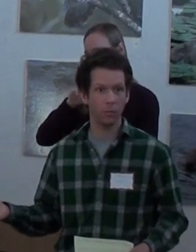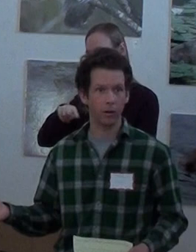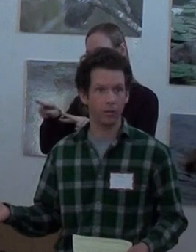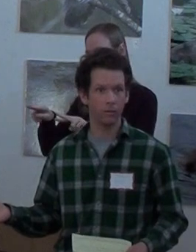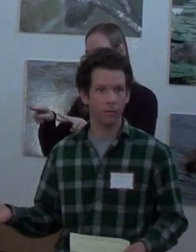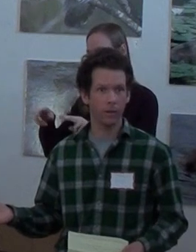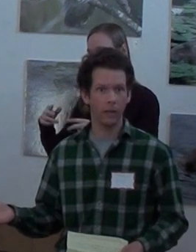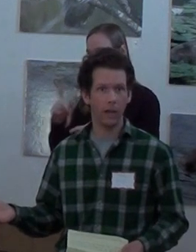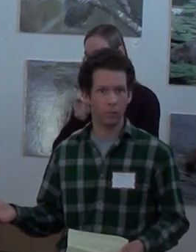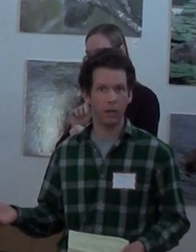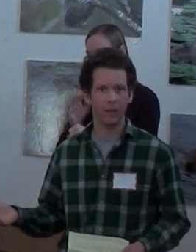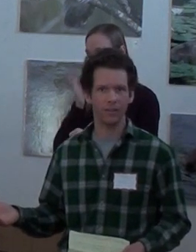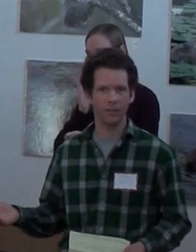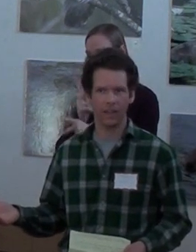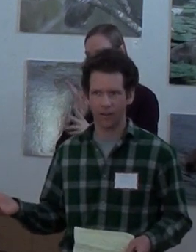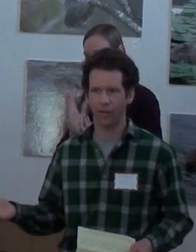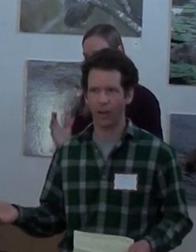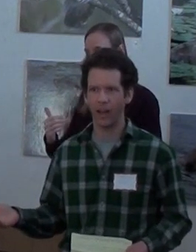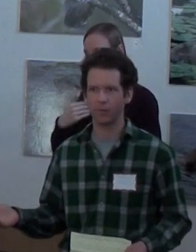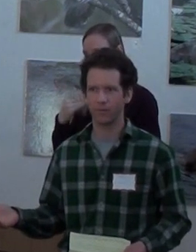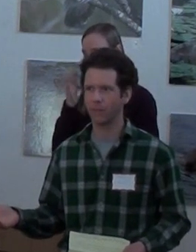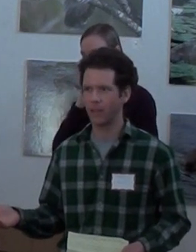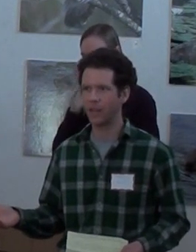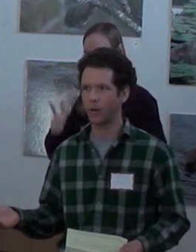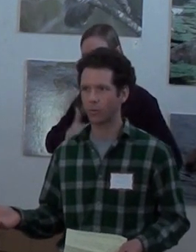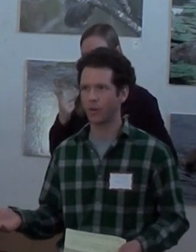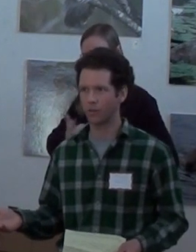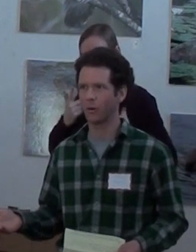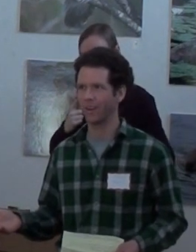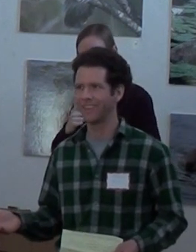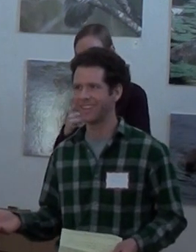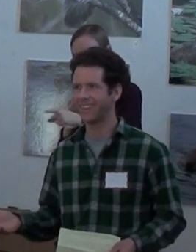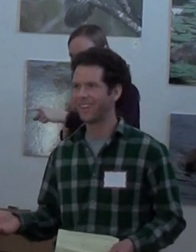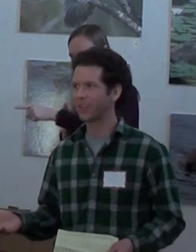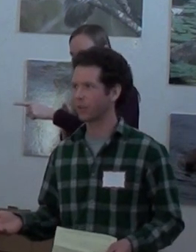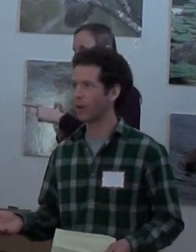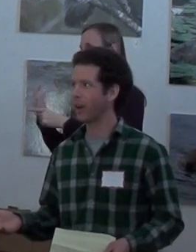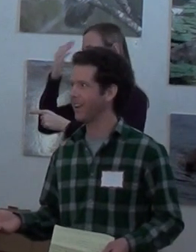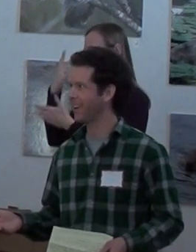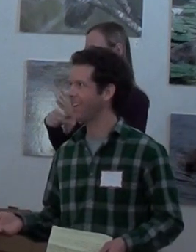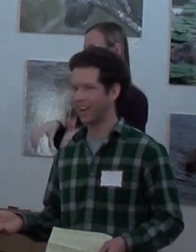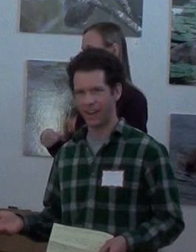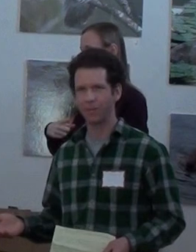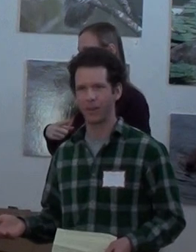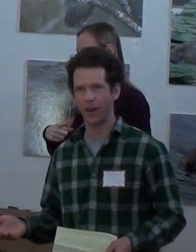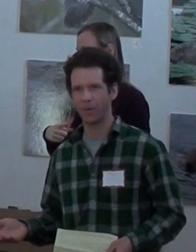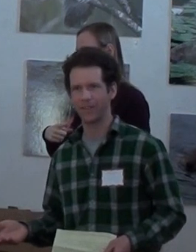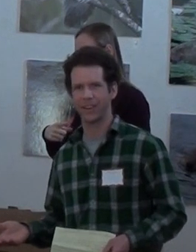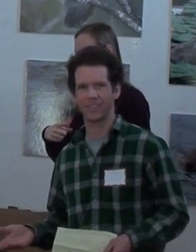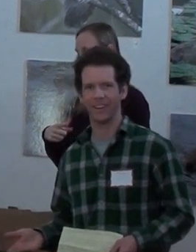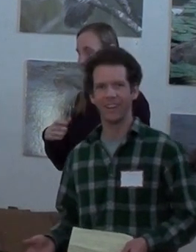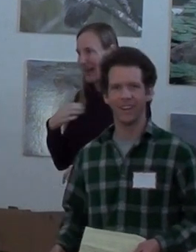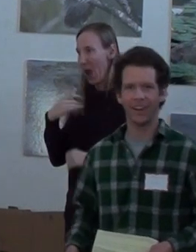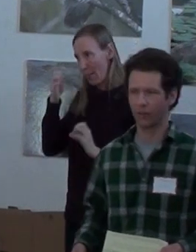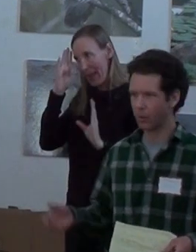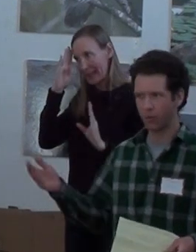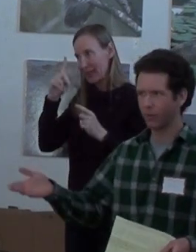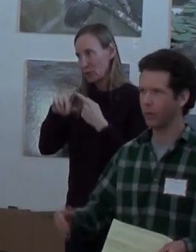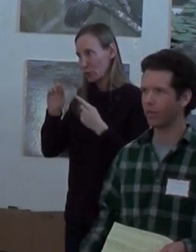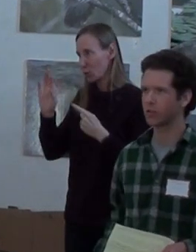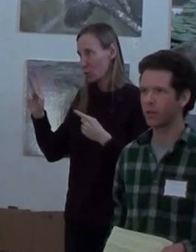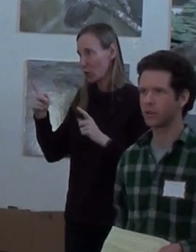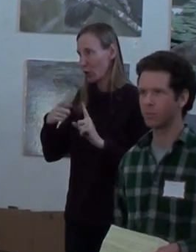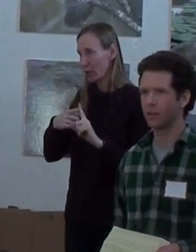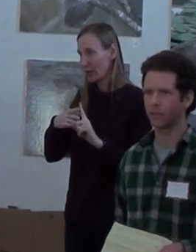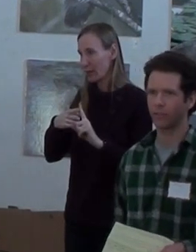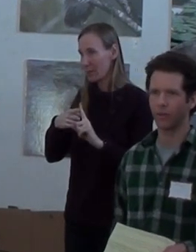guy's a beekeeper and he has bees and they're alive and he knows what he's doing. So I was like, all right, yep, you got my attention. And supposedly